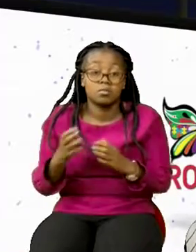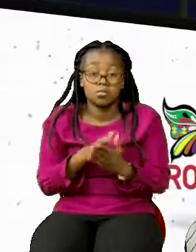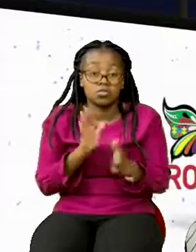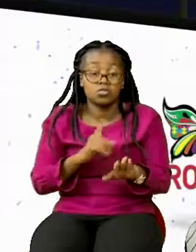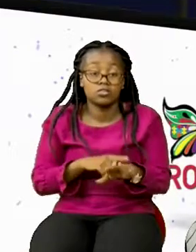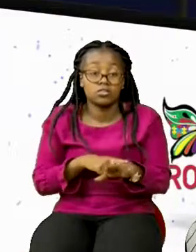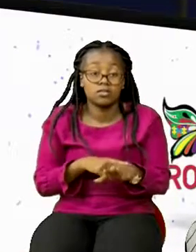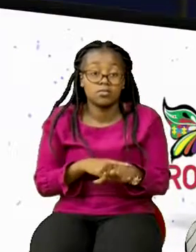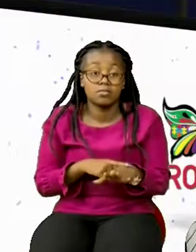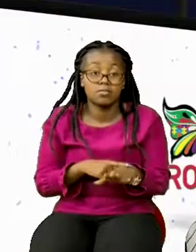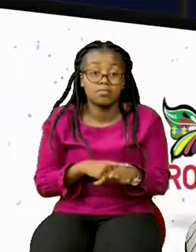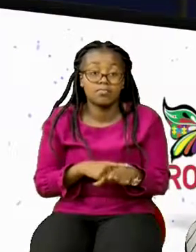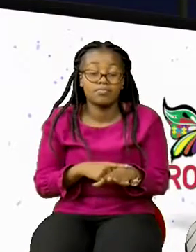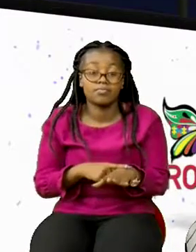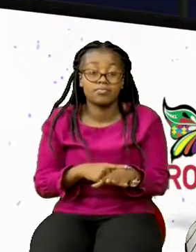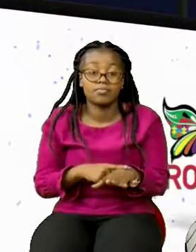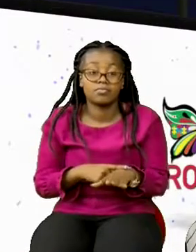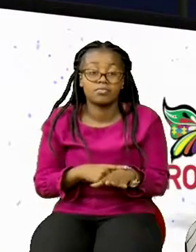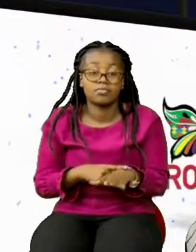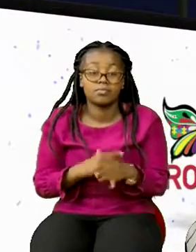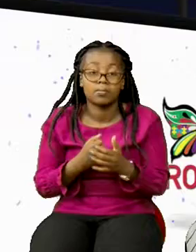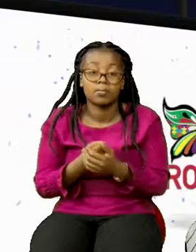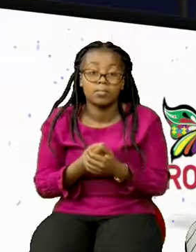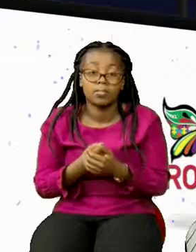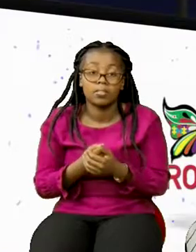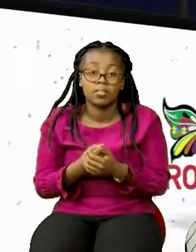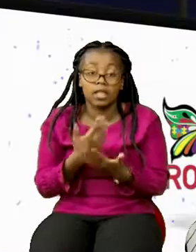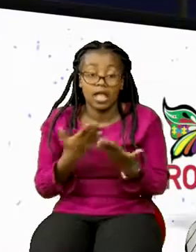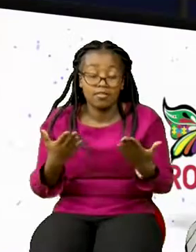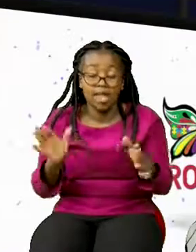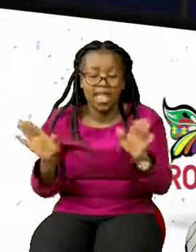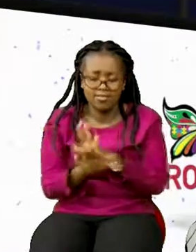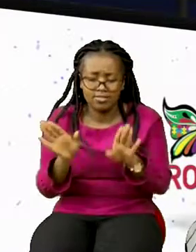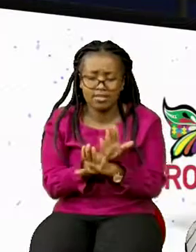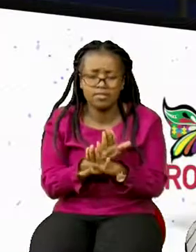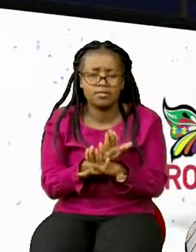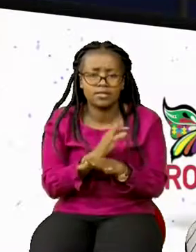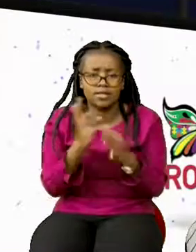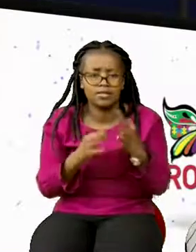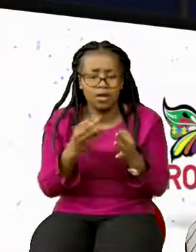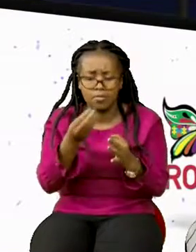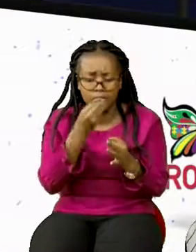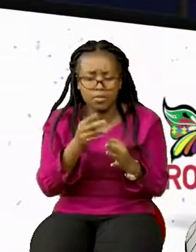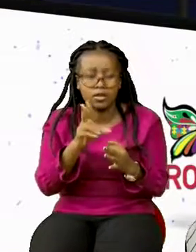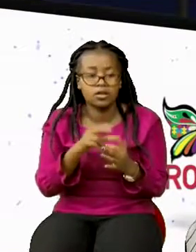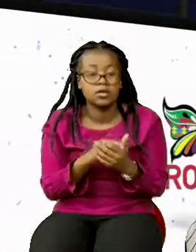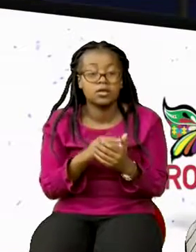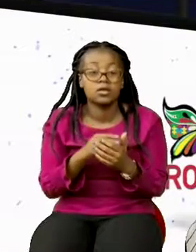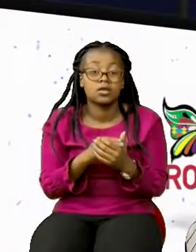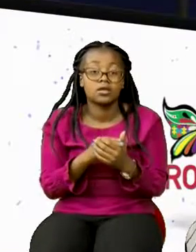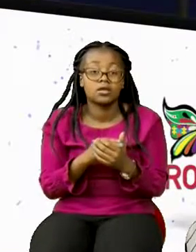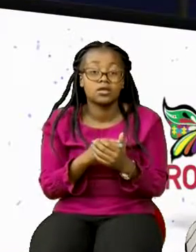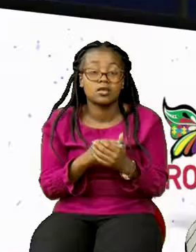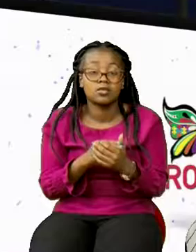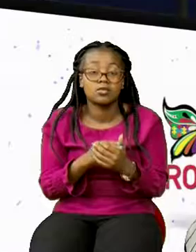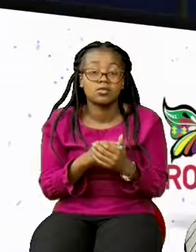time it comes out in terms of perfection. Everything has to be thorough. If I'm eating, no speck on me. Even a